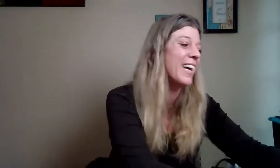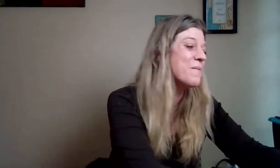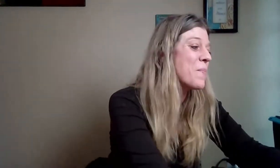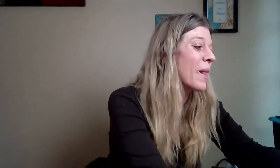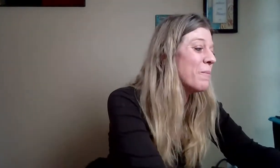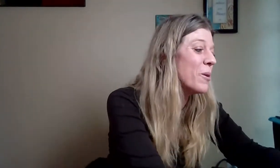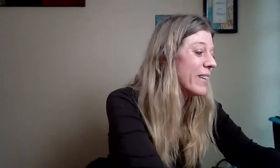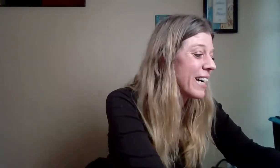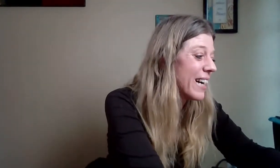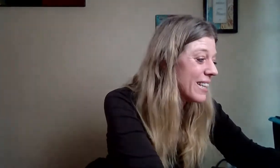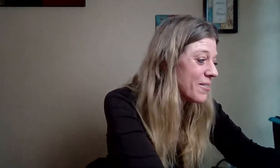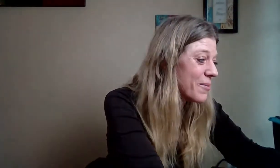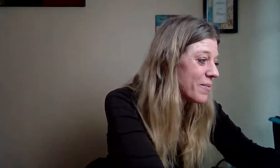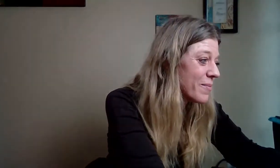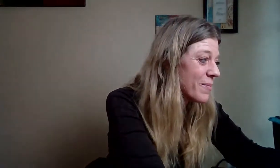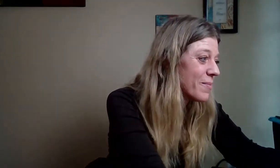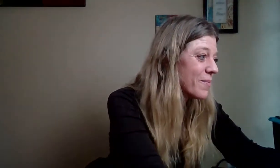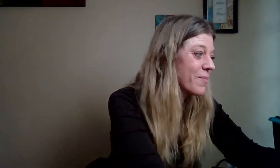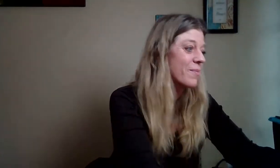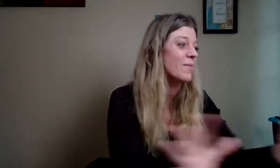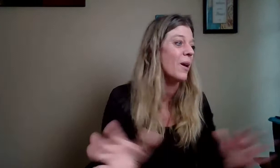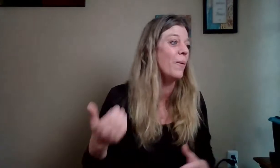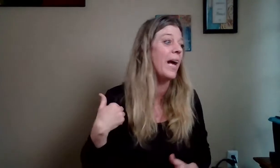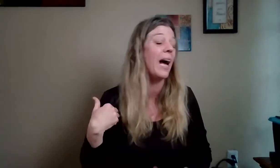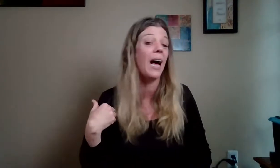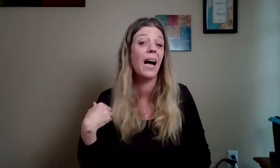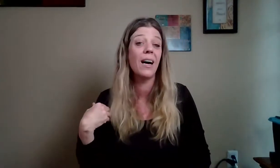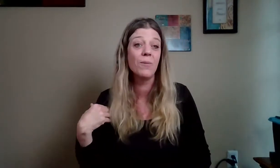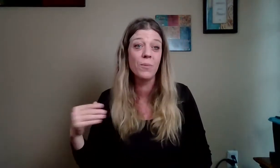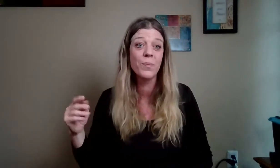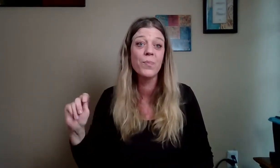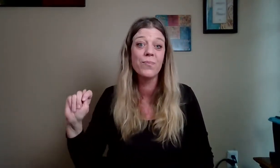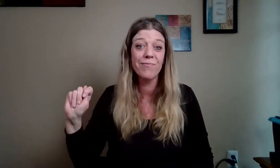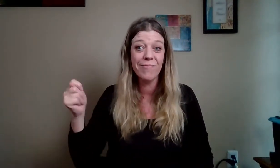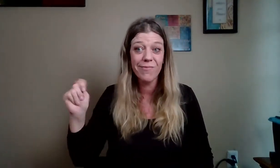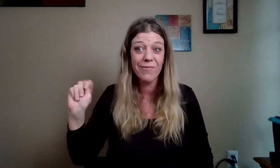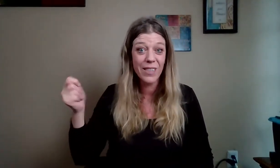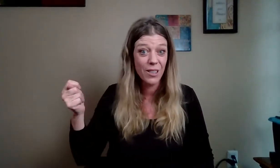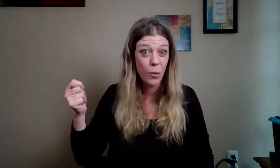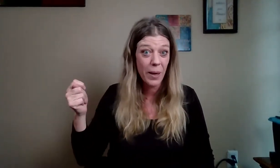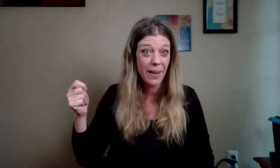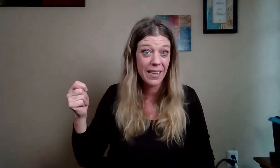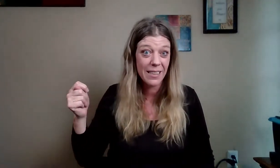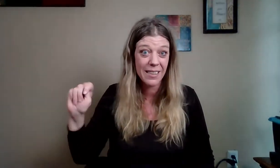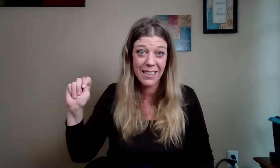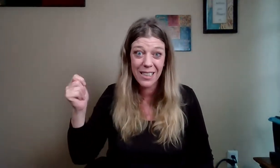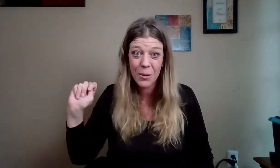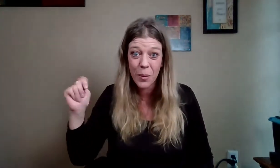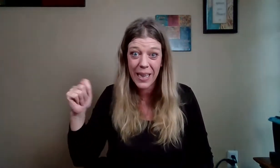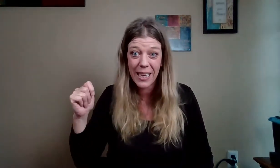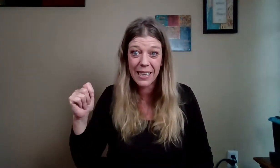Okay, moving on. We have toilet.